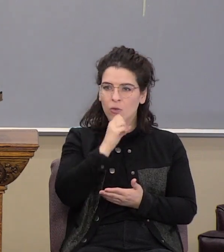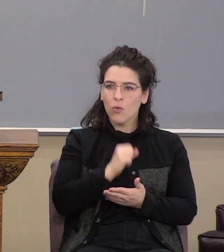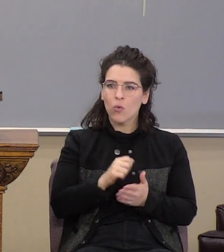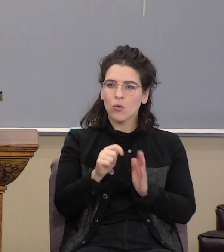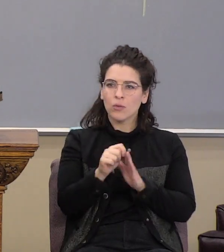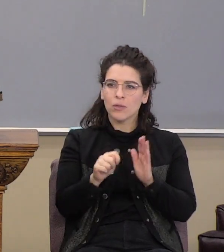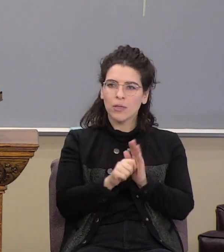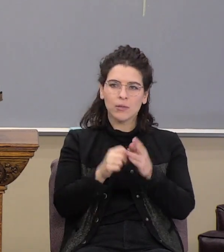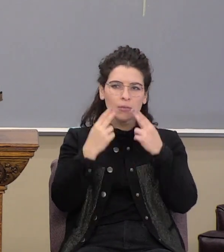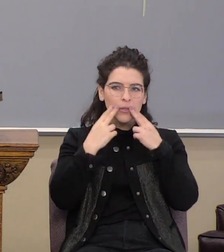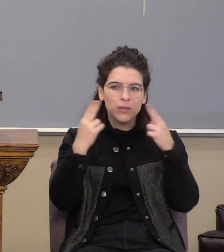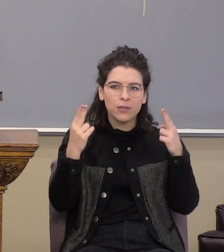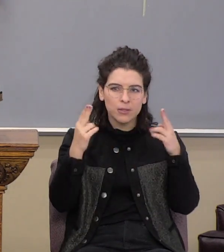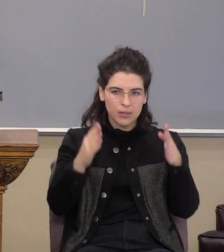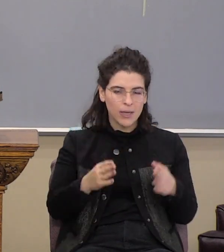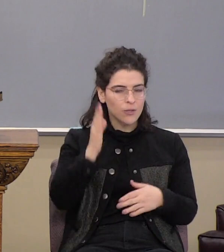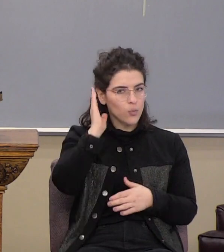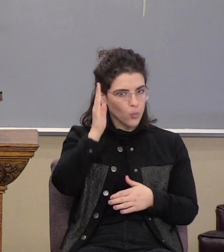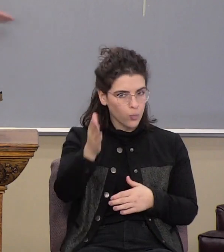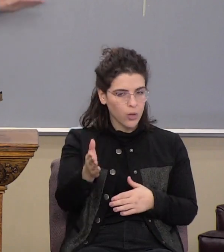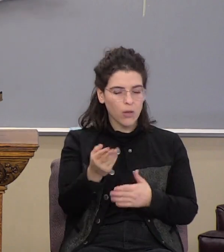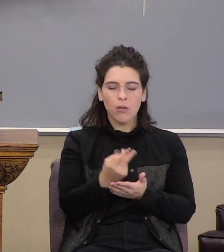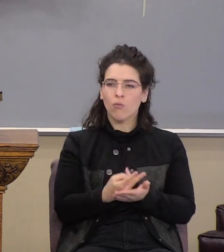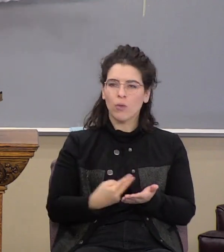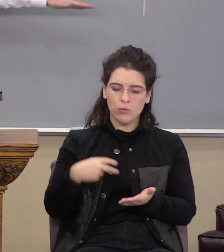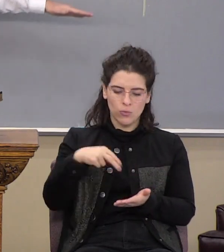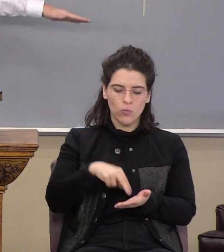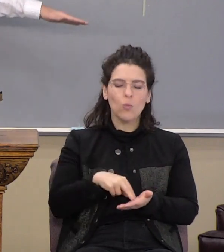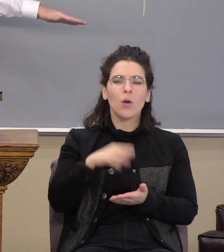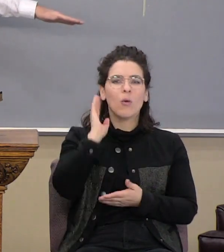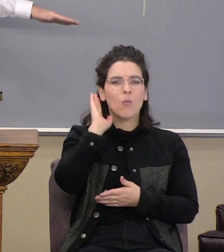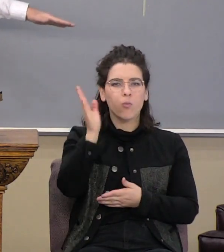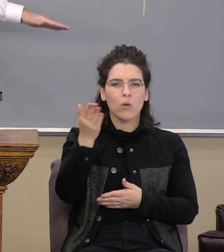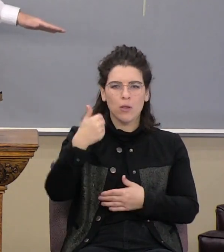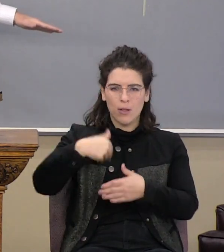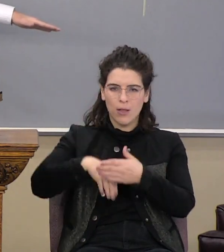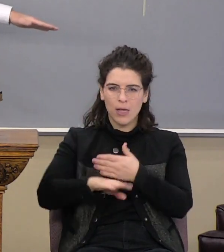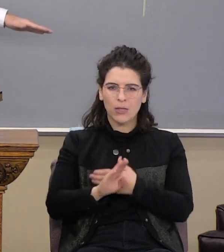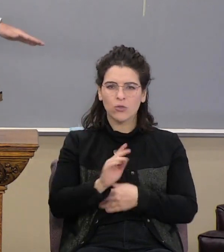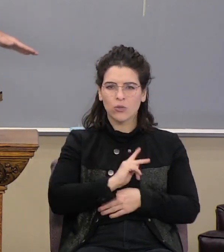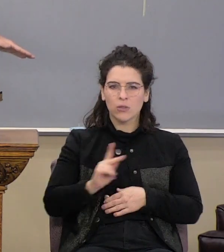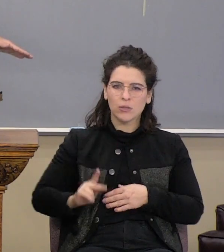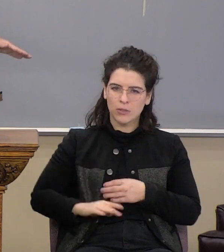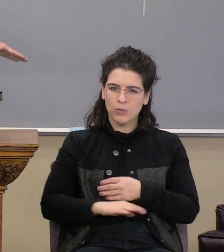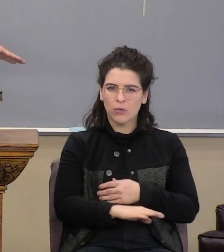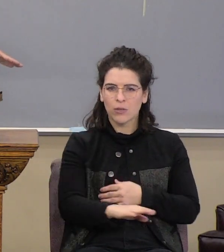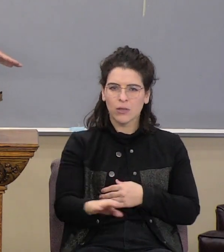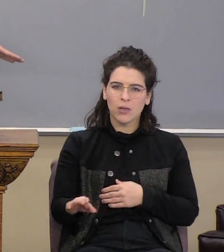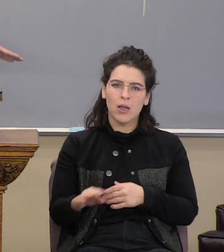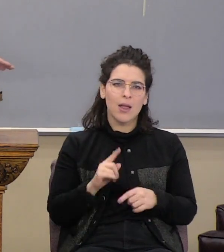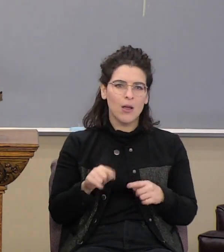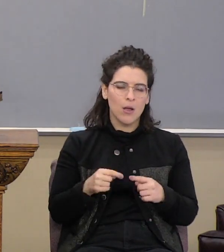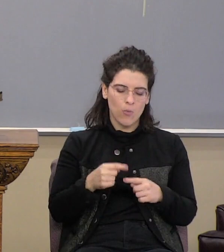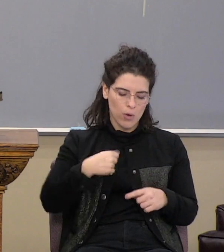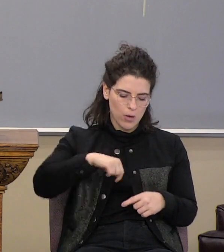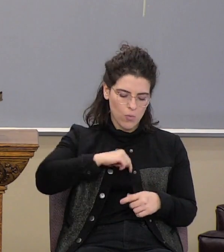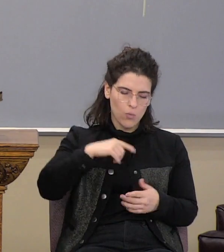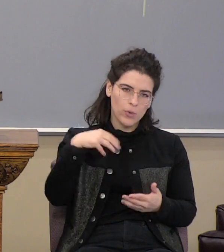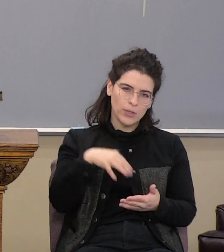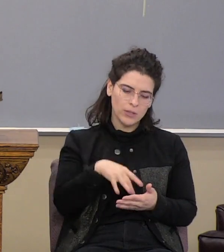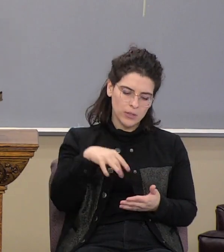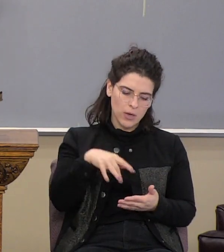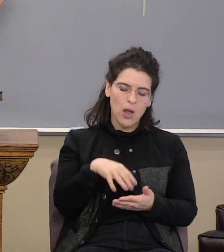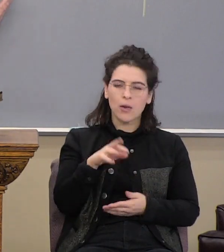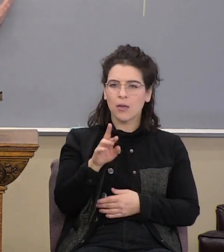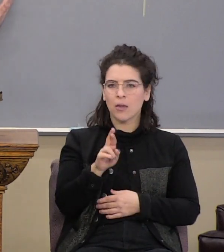be resurrected, and they're the ones that will enter into the kingdom. And when we study Revelation chapter